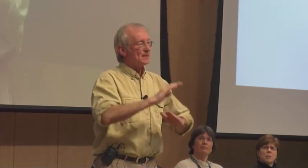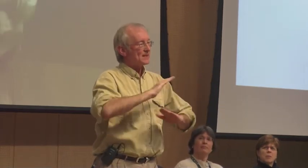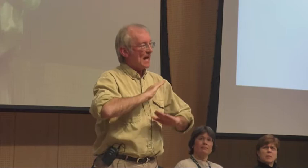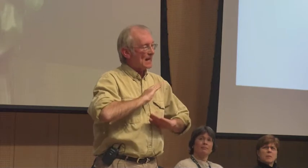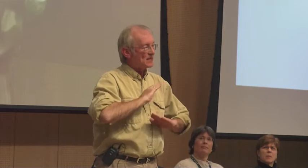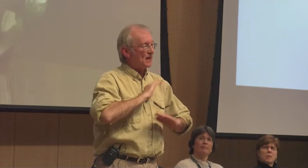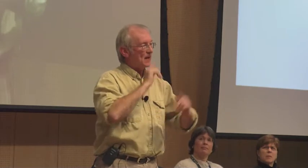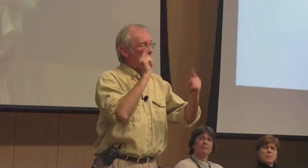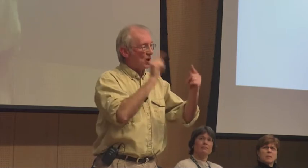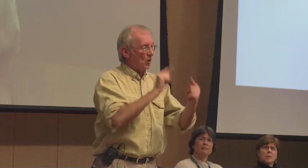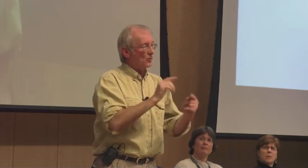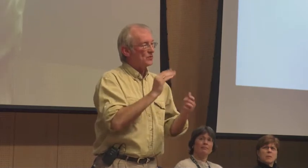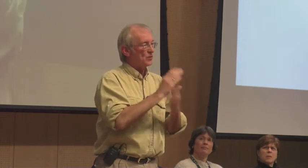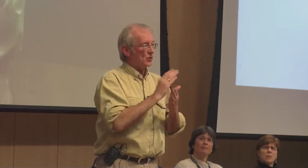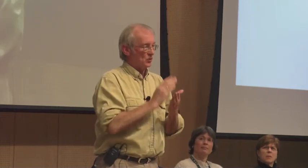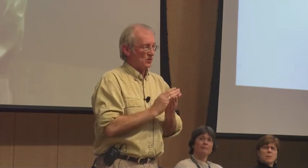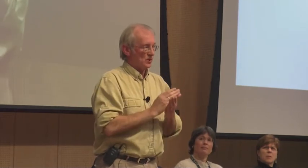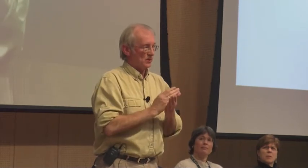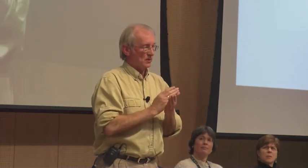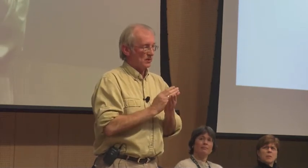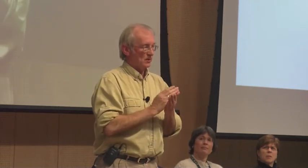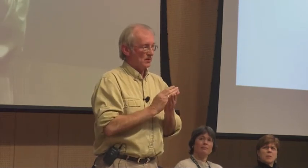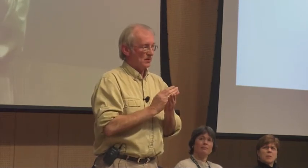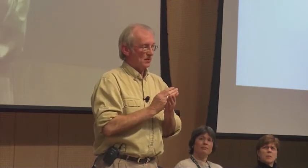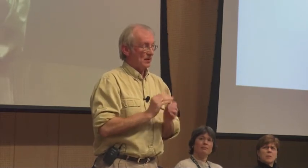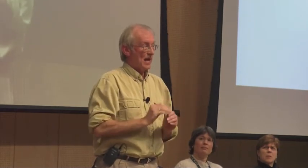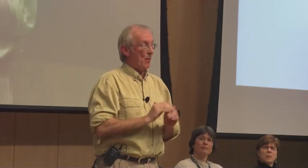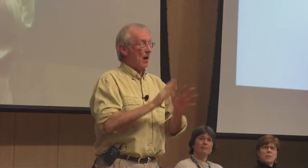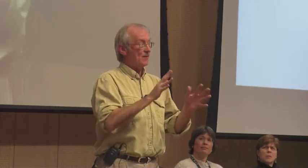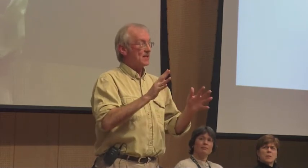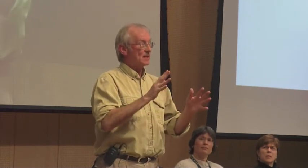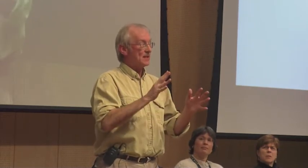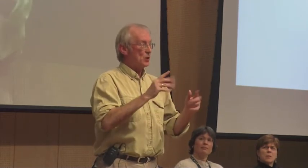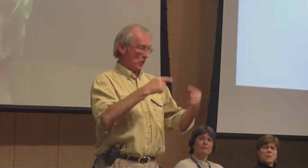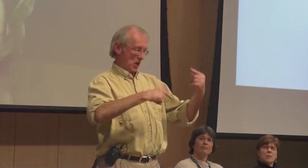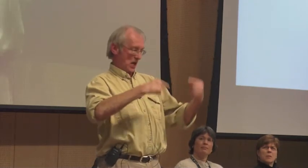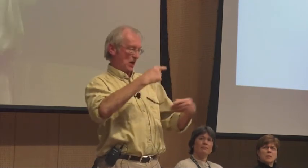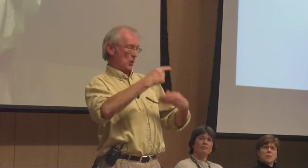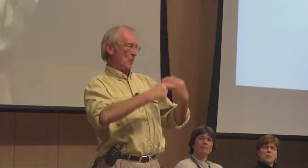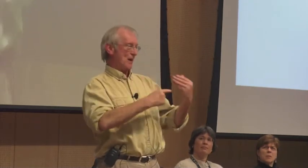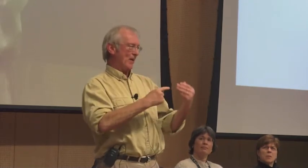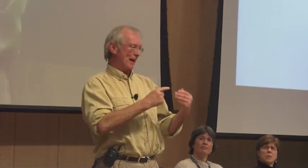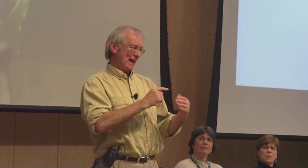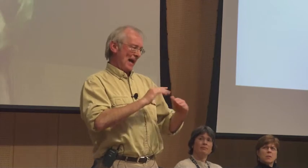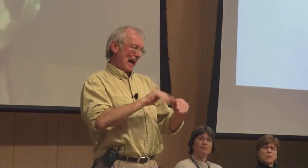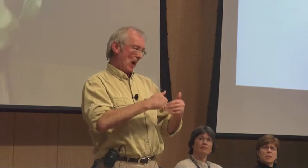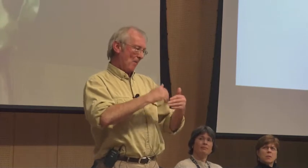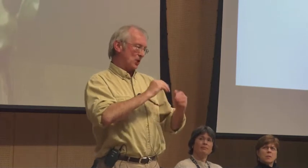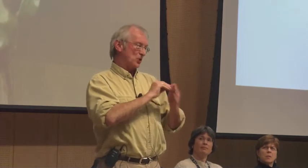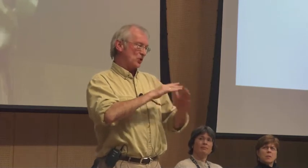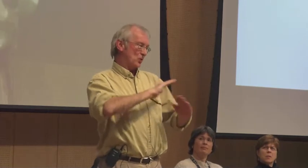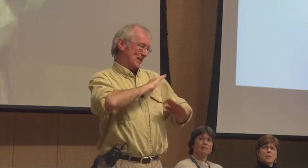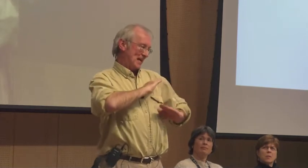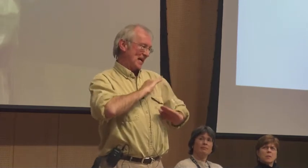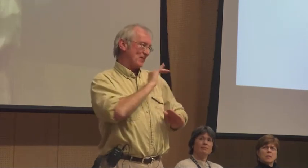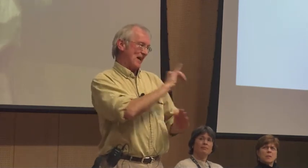to satisfy the goals of the course. Now obviously you can argue about how much a student satisfied